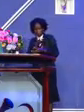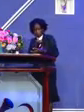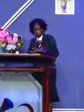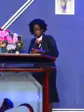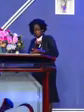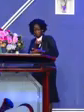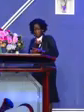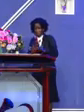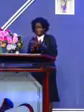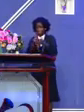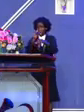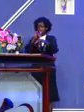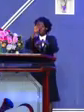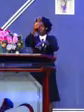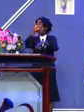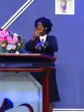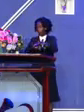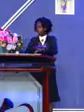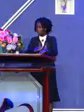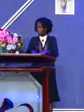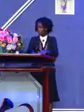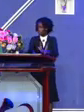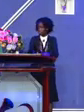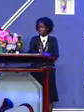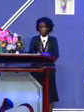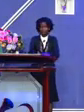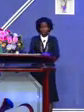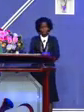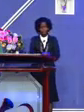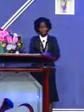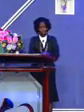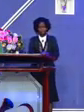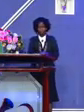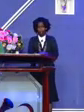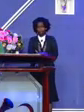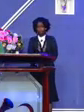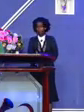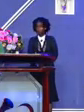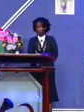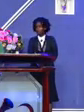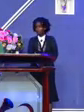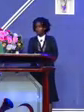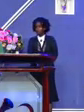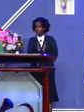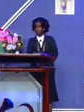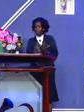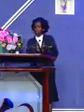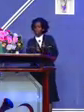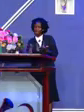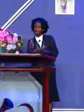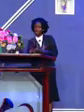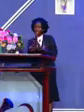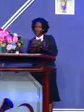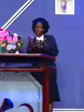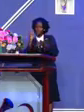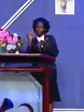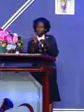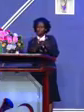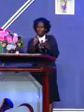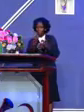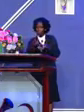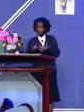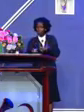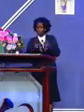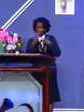on the ankle. Kakongovule ako ne waliwo musawo yalinga janja babu